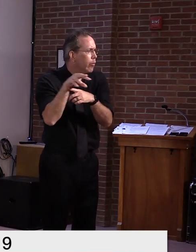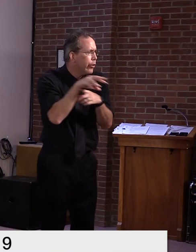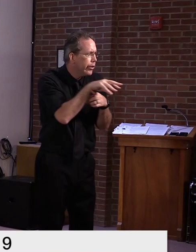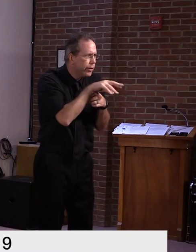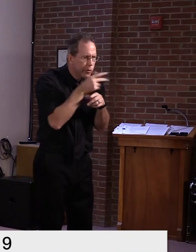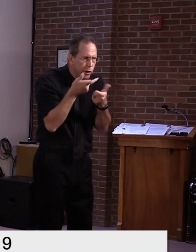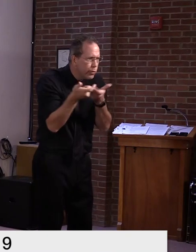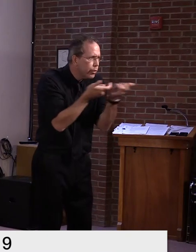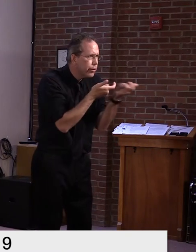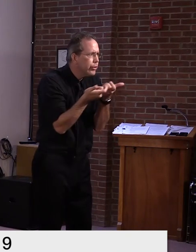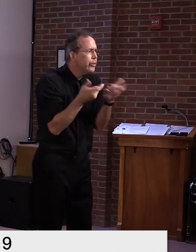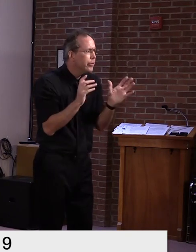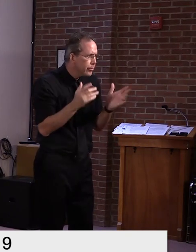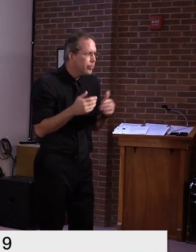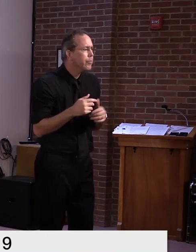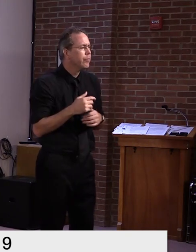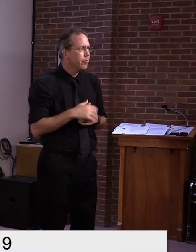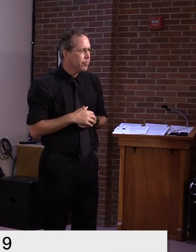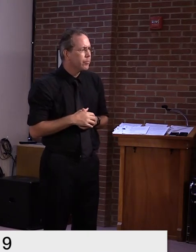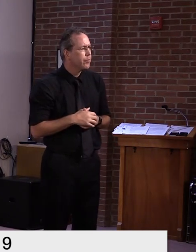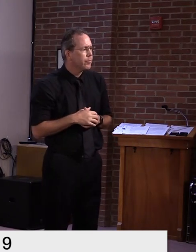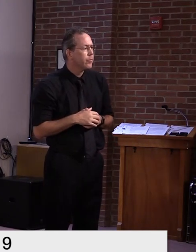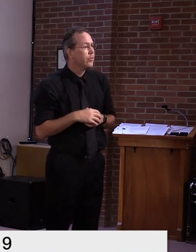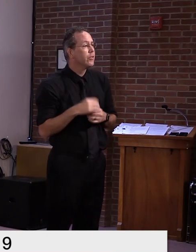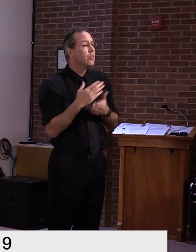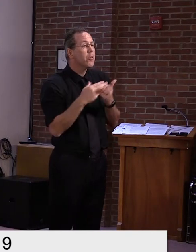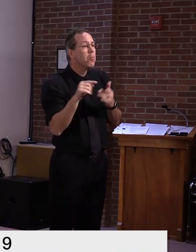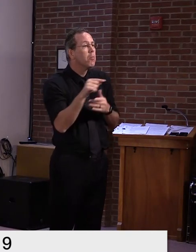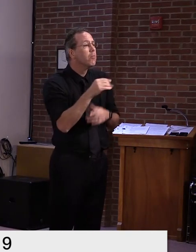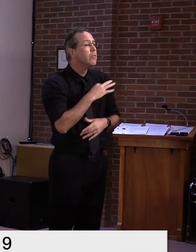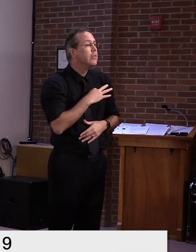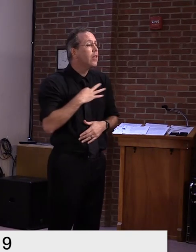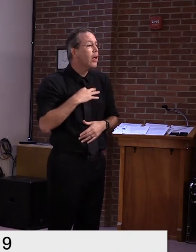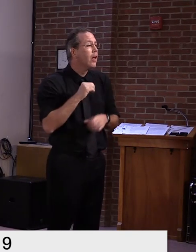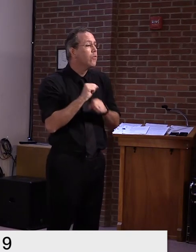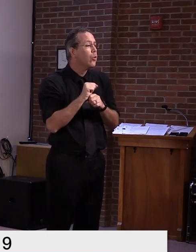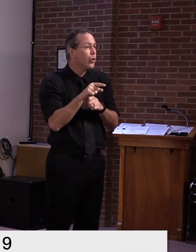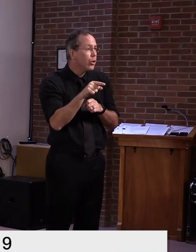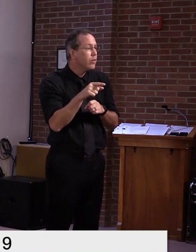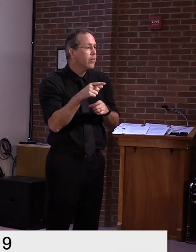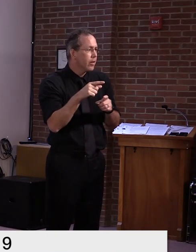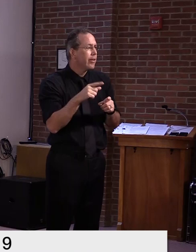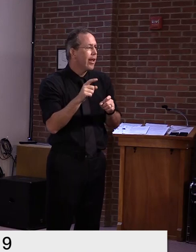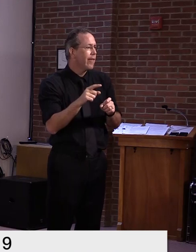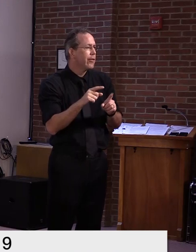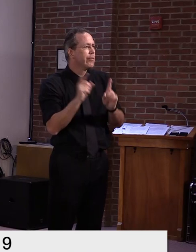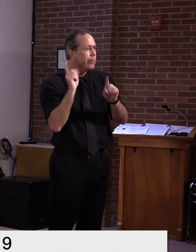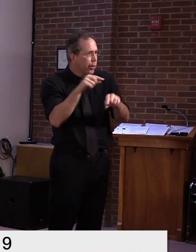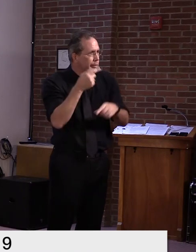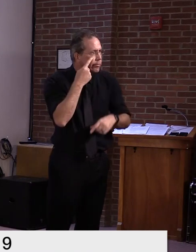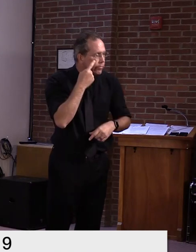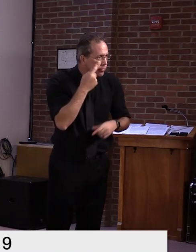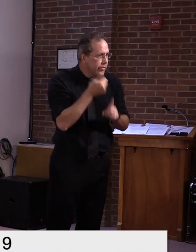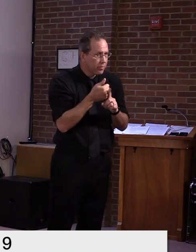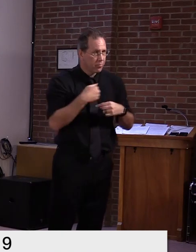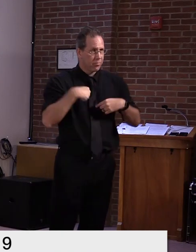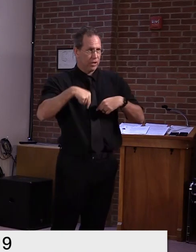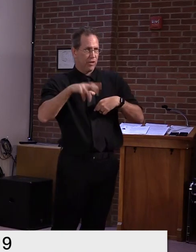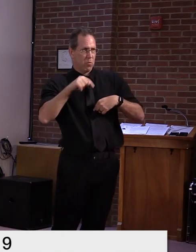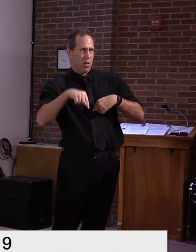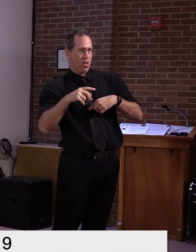We're sending people down to that facility next week. But it would be having a